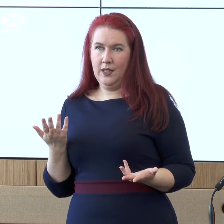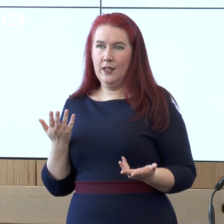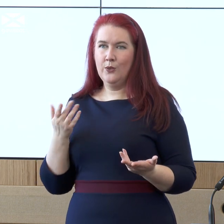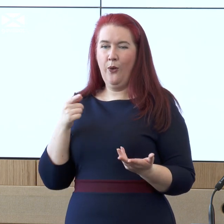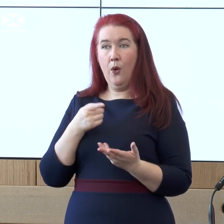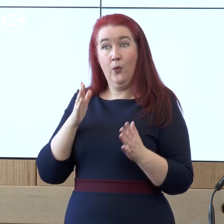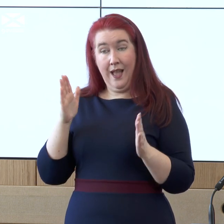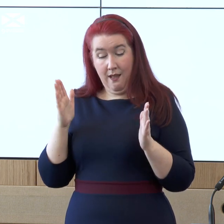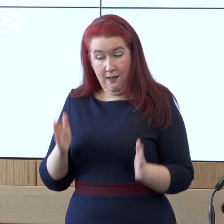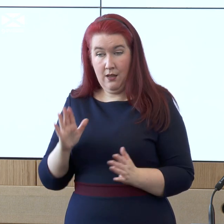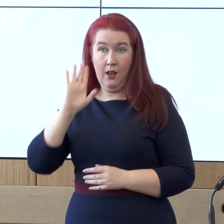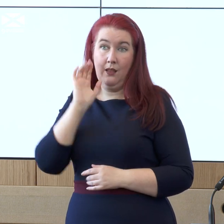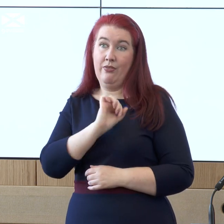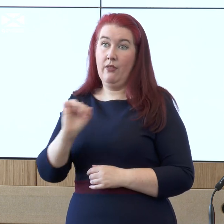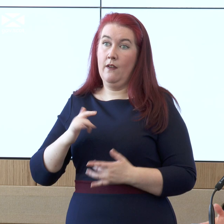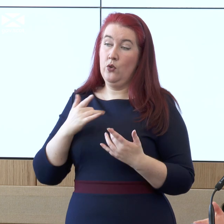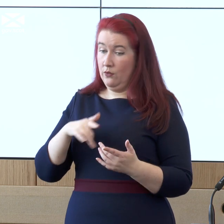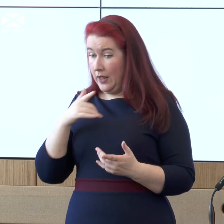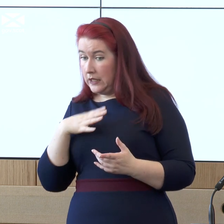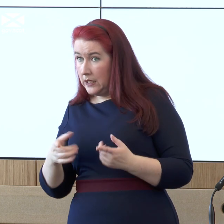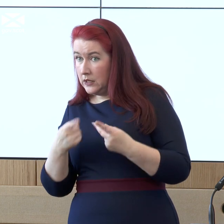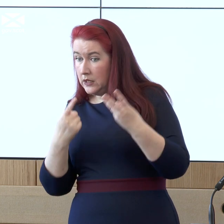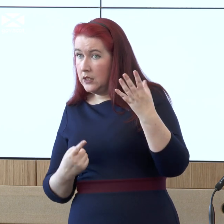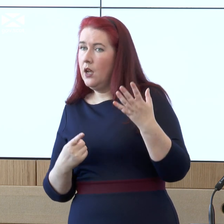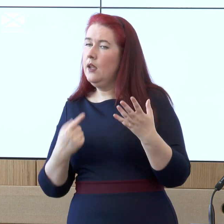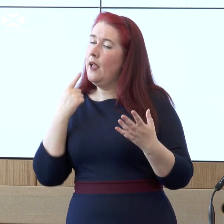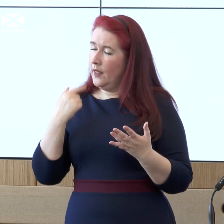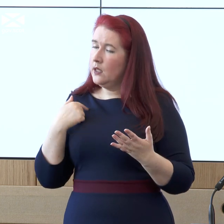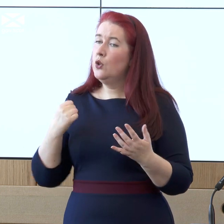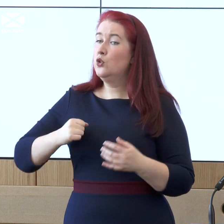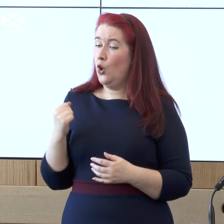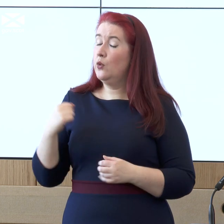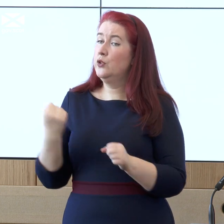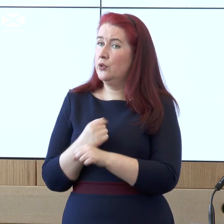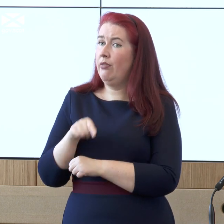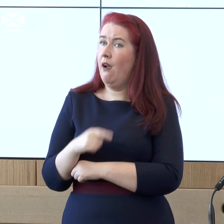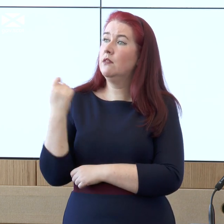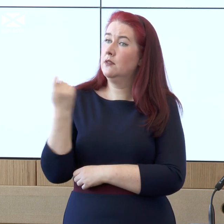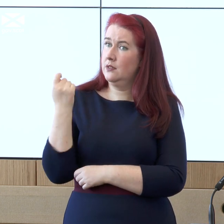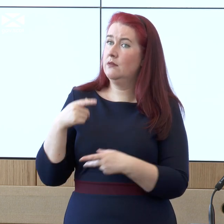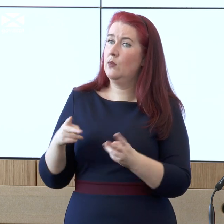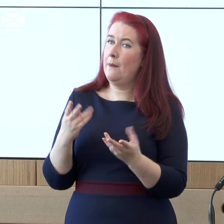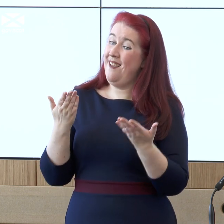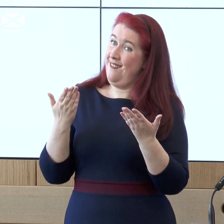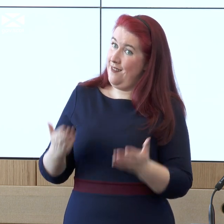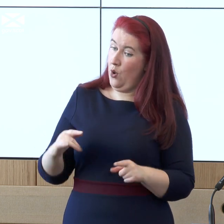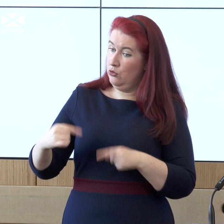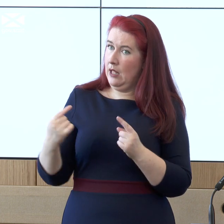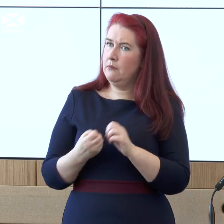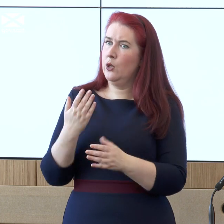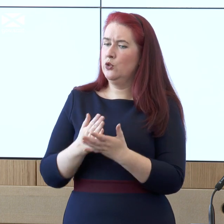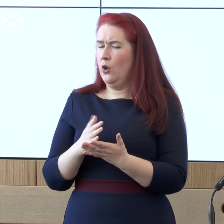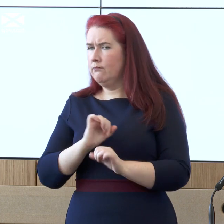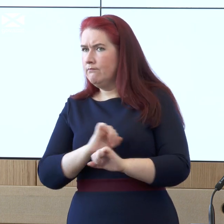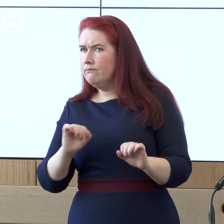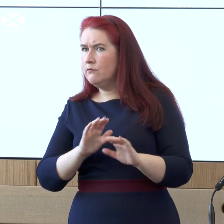to their views on what needs to be done. And I think we're doing that successfully in Scotland. Our challenge now is to make sure we act on what